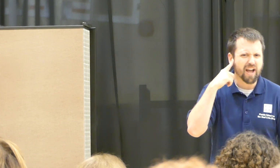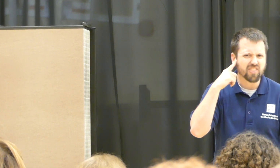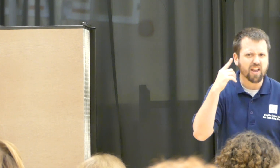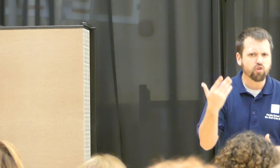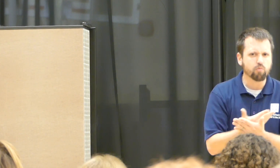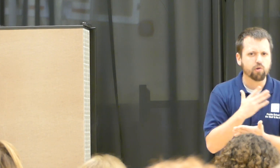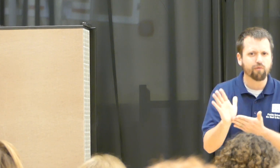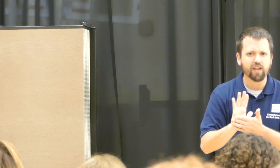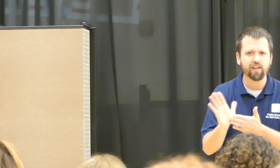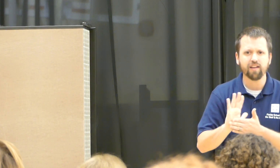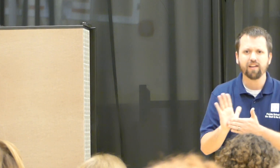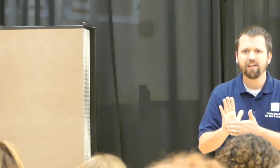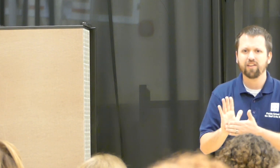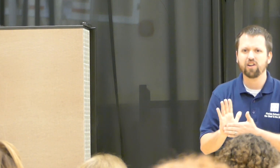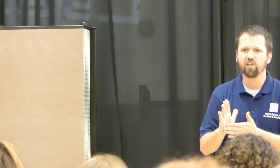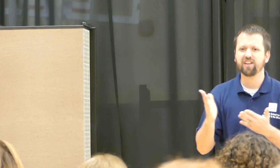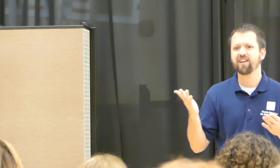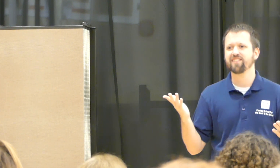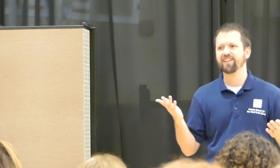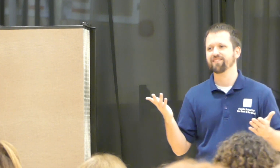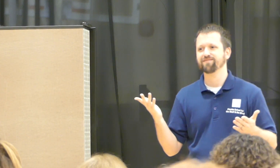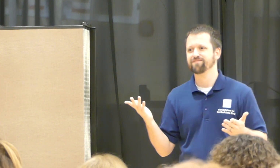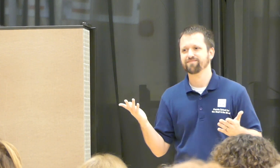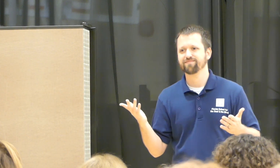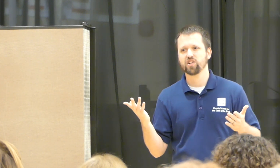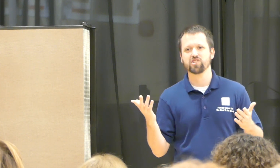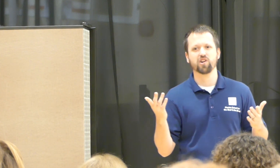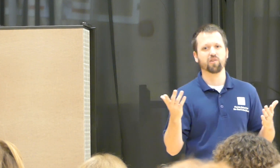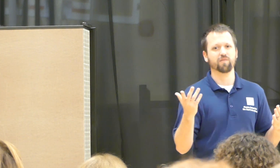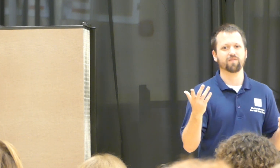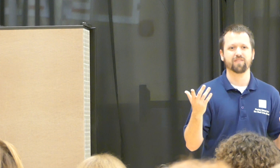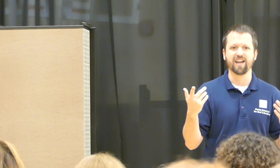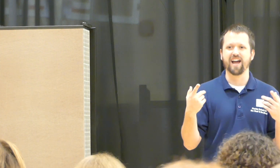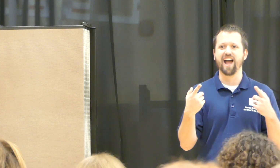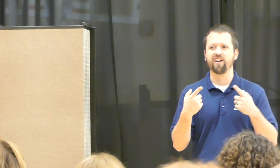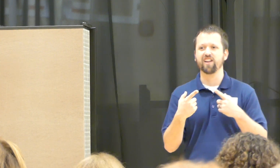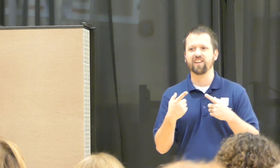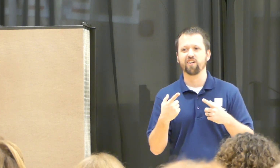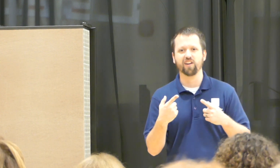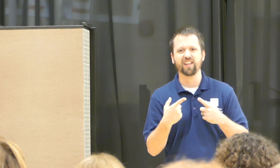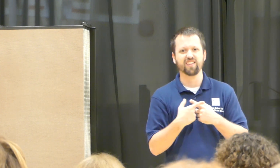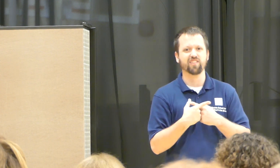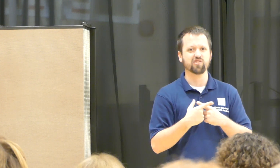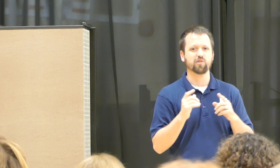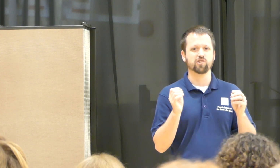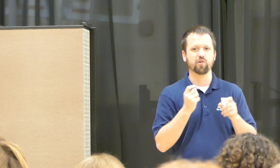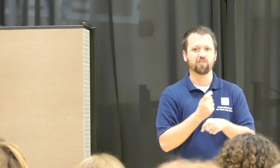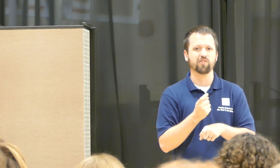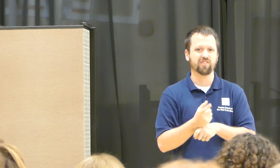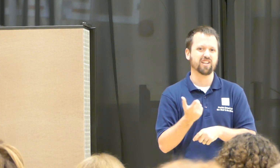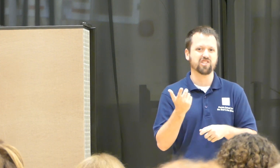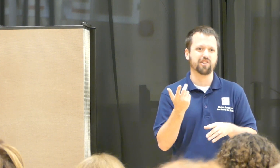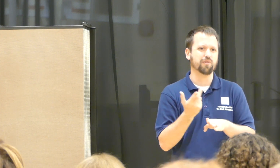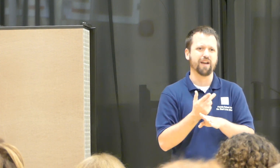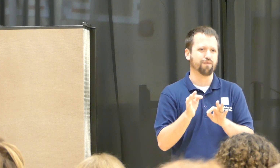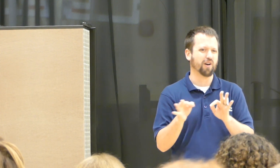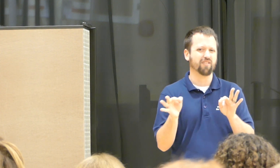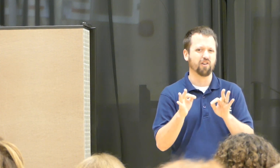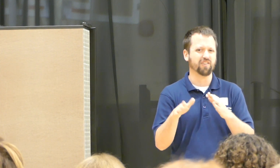that movie? Okay. It doesn't, there's no kind of irony there or anything, there's no joke, so they just use that phrase all the